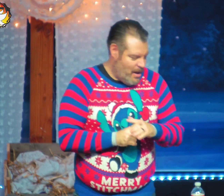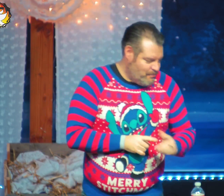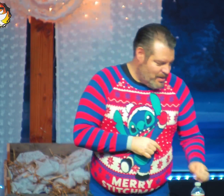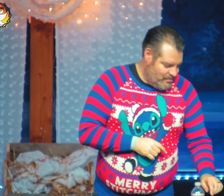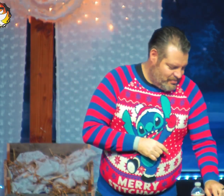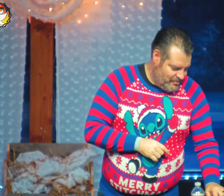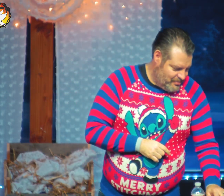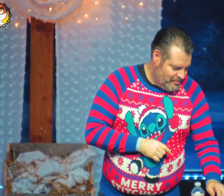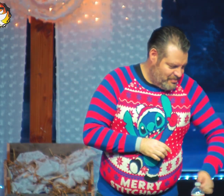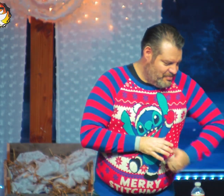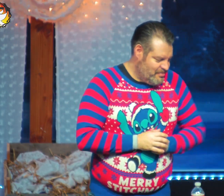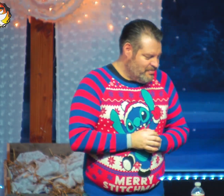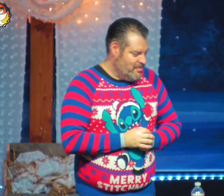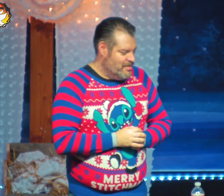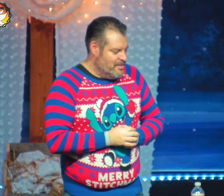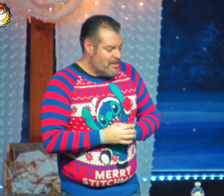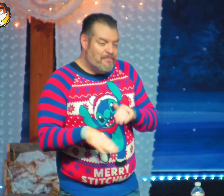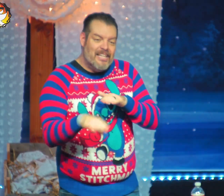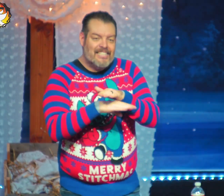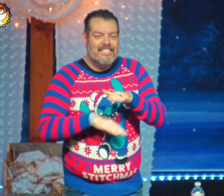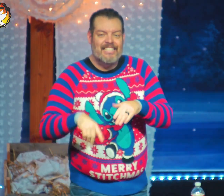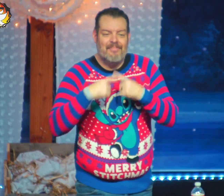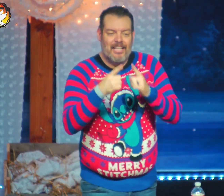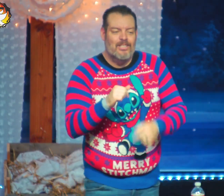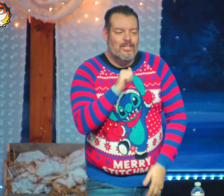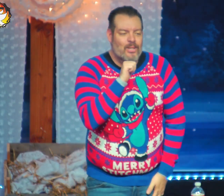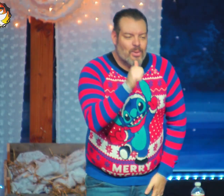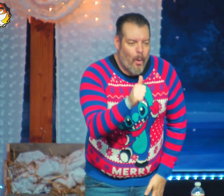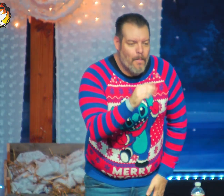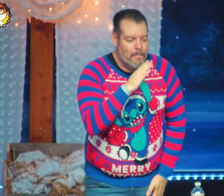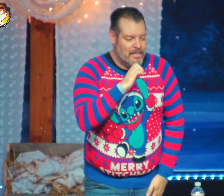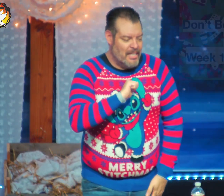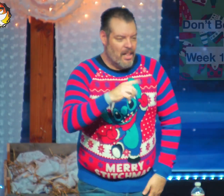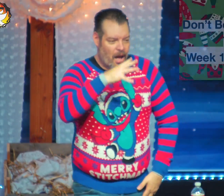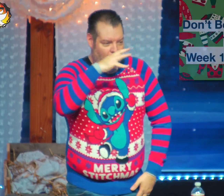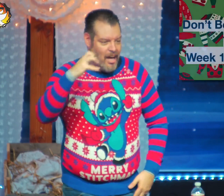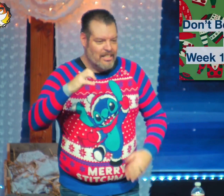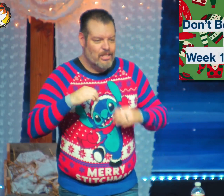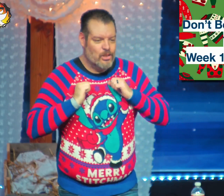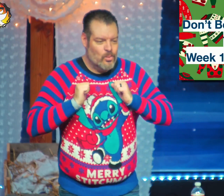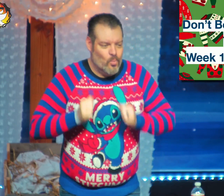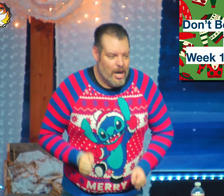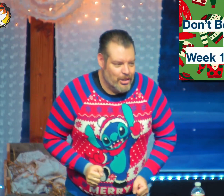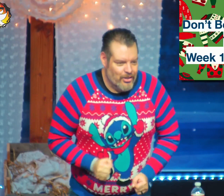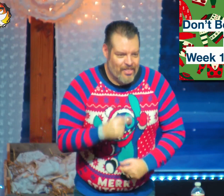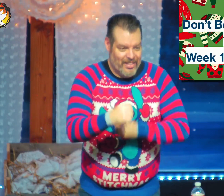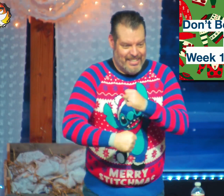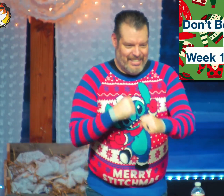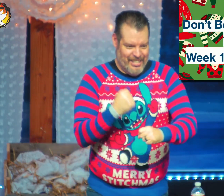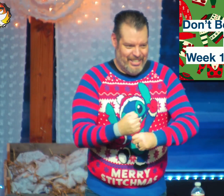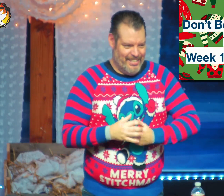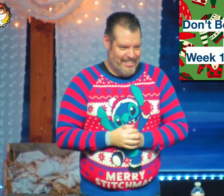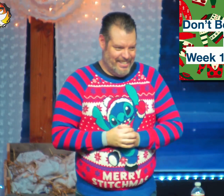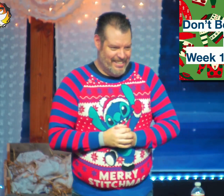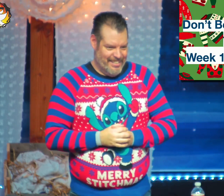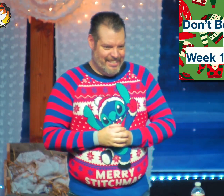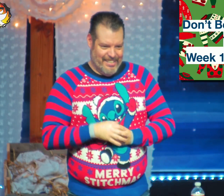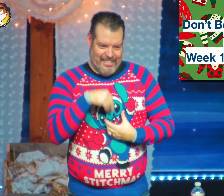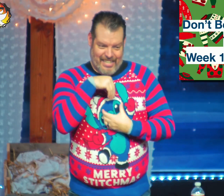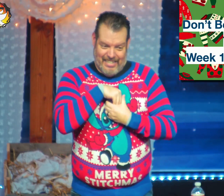His gift of mercy endures forever for you. Wow. We have